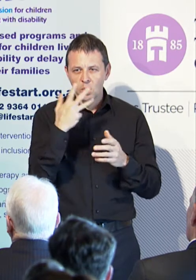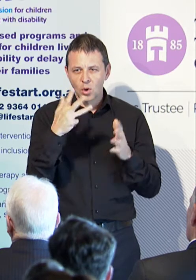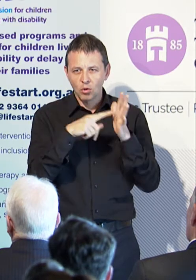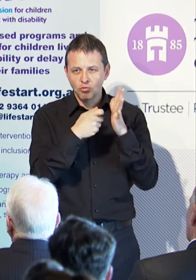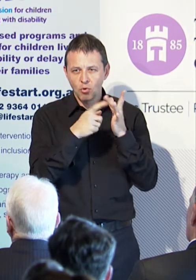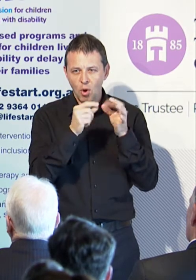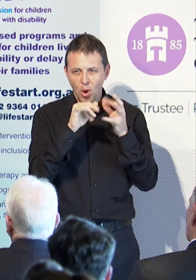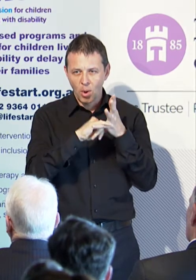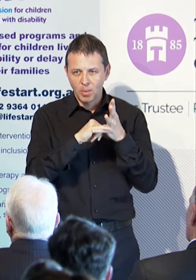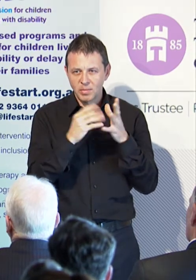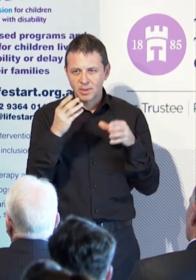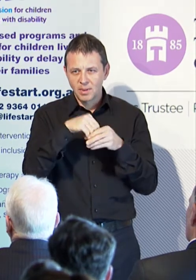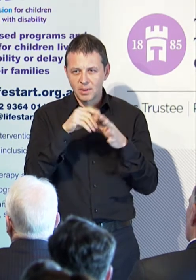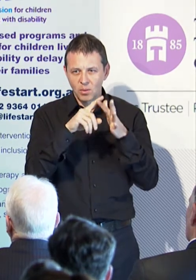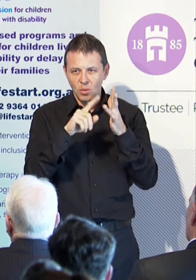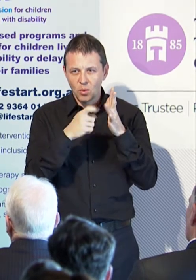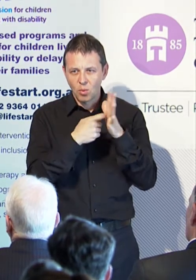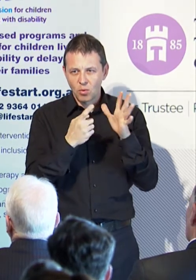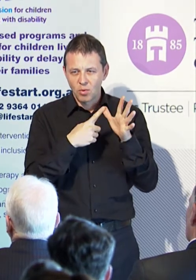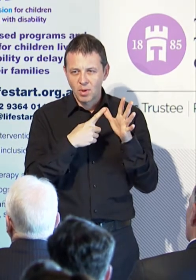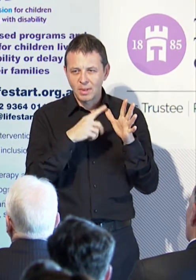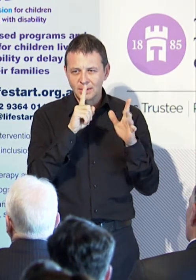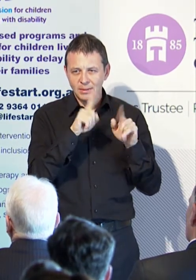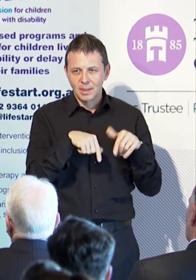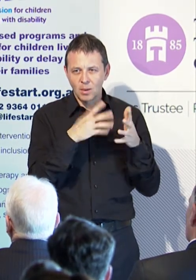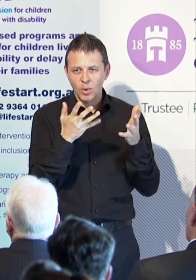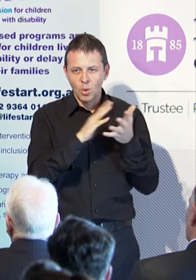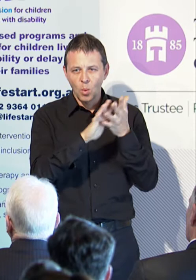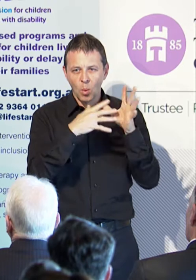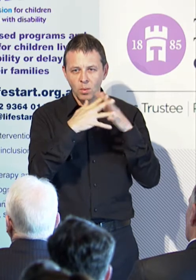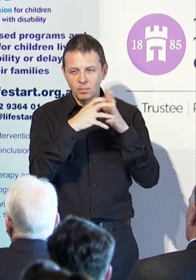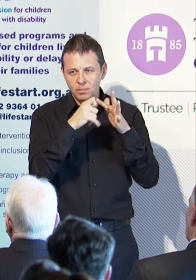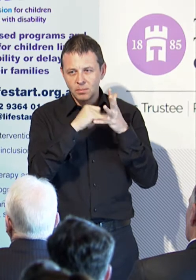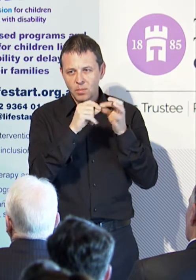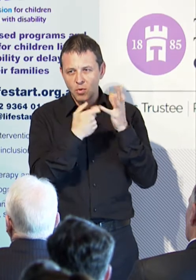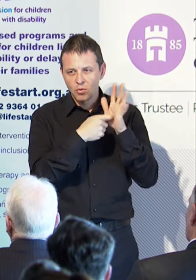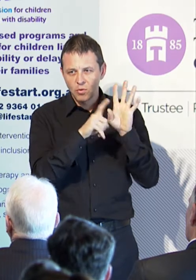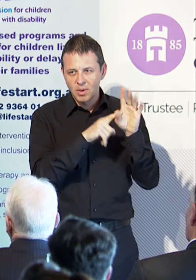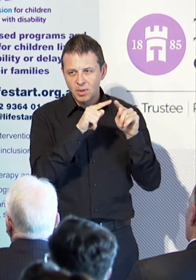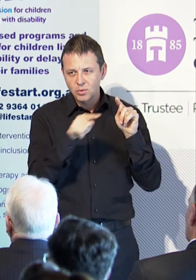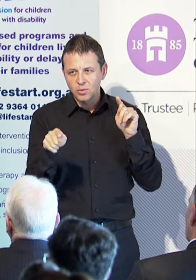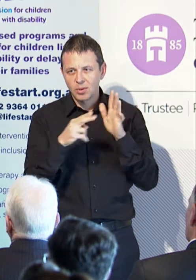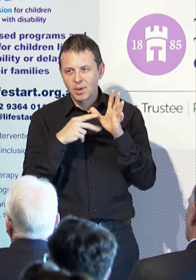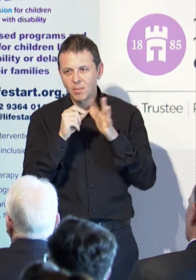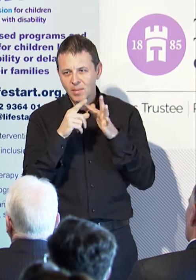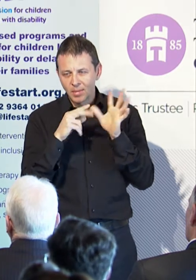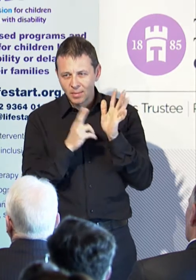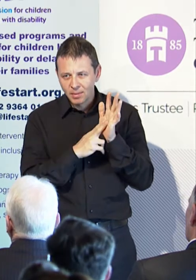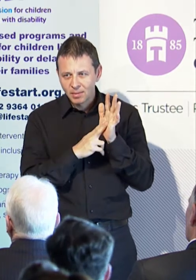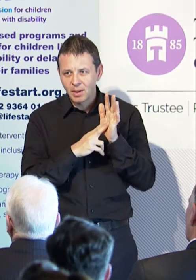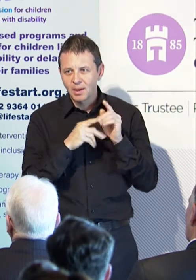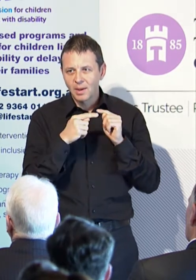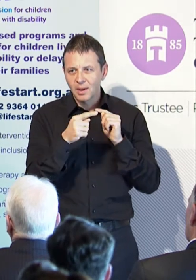the clan land, and our boundaries start from the Hawkesbury River out to the Nepean River, down to the Georges River and the